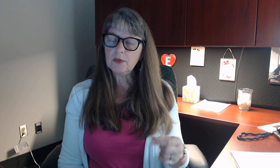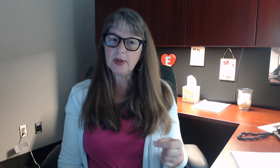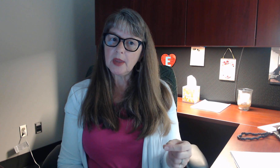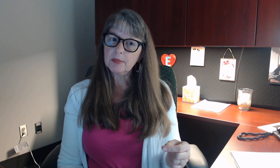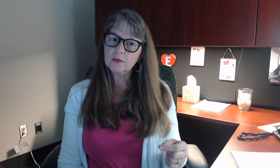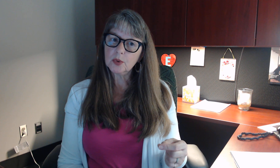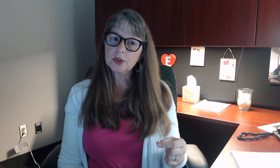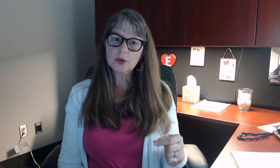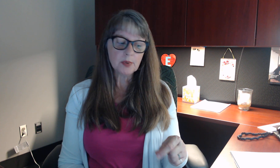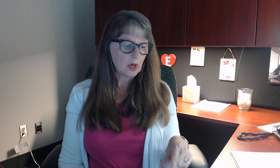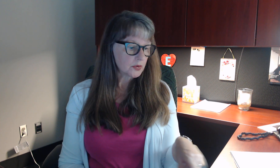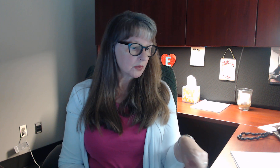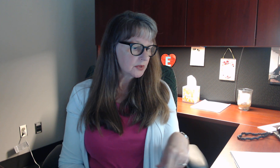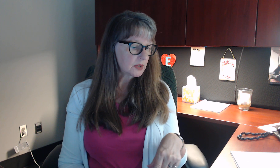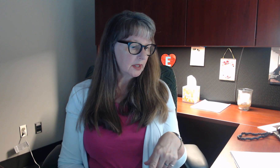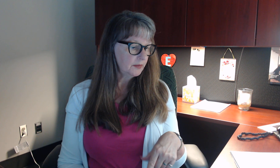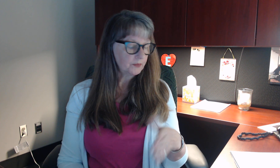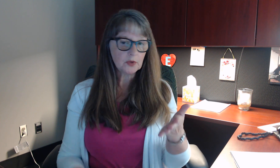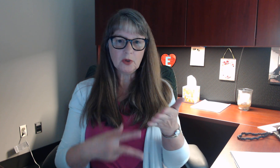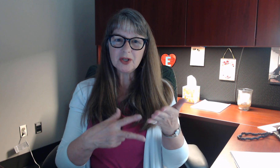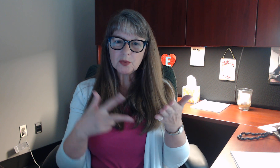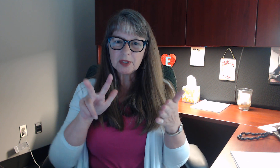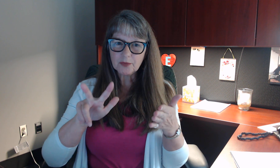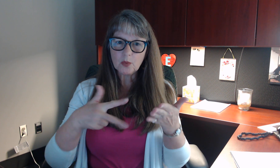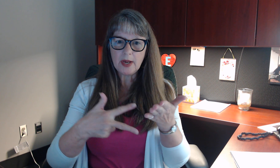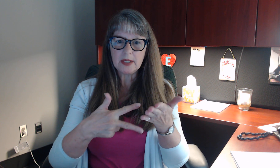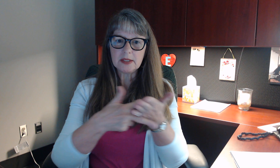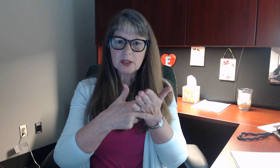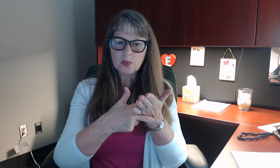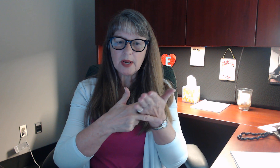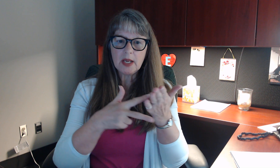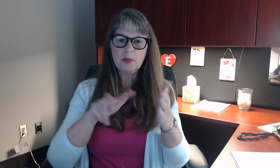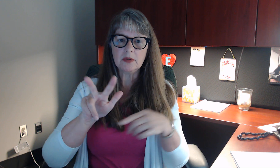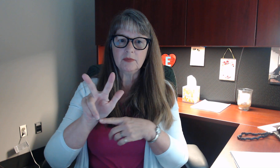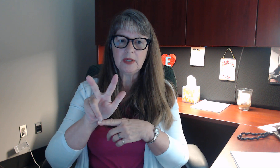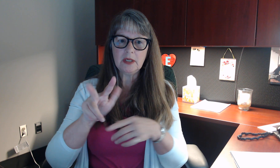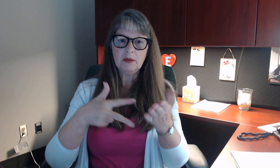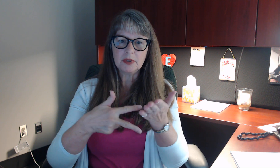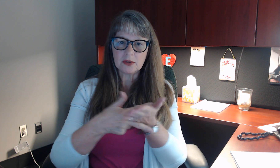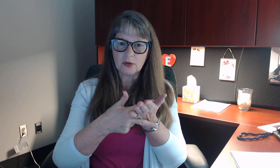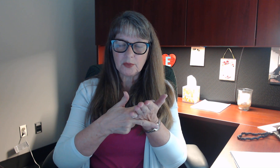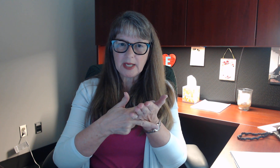done that before too, but also it's you can do it different ways. This way with a V, but it's a 3